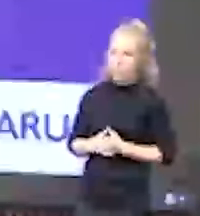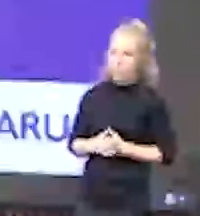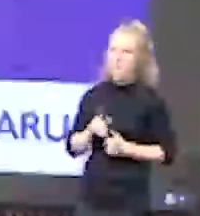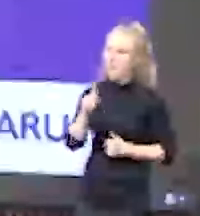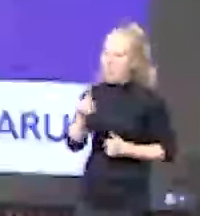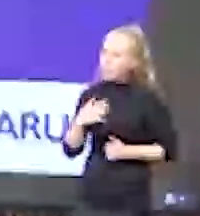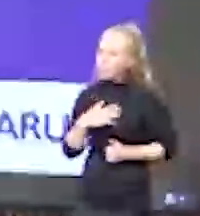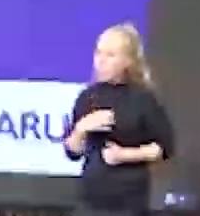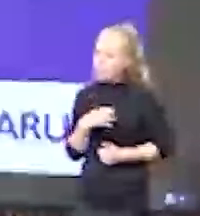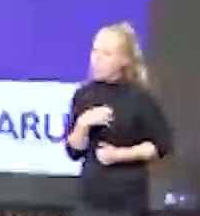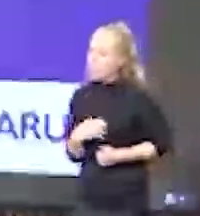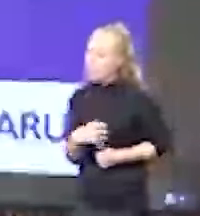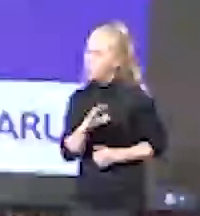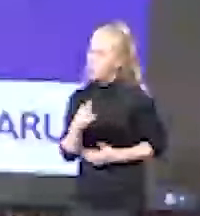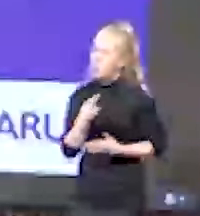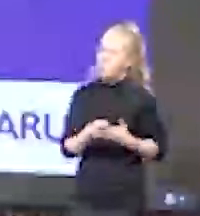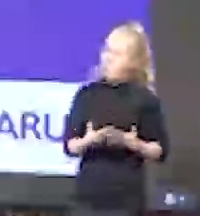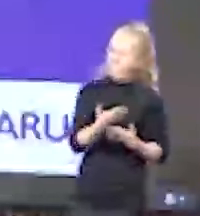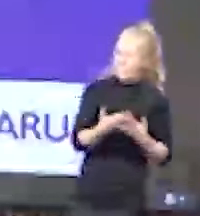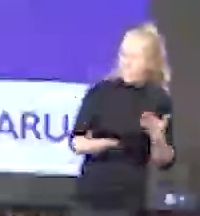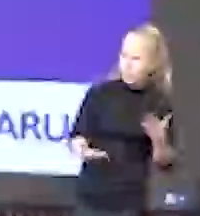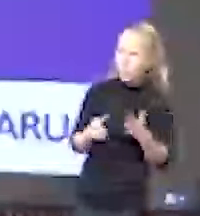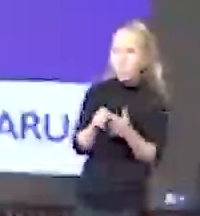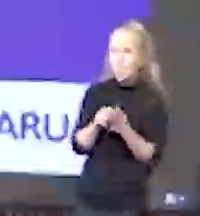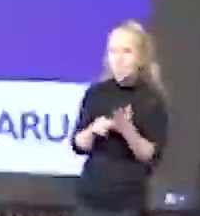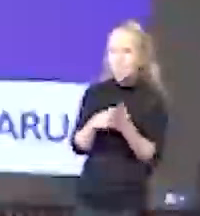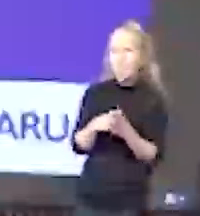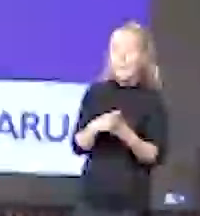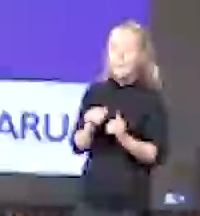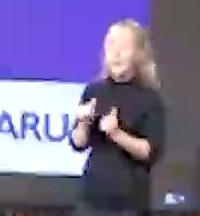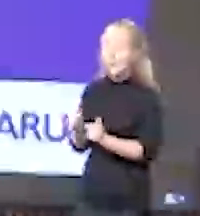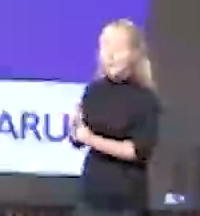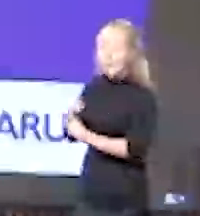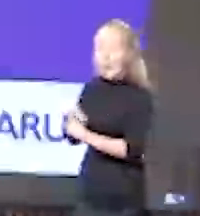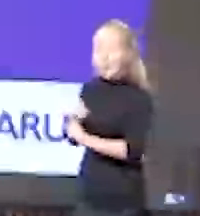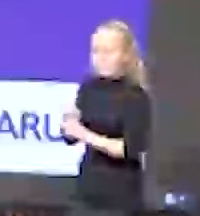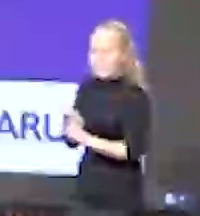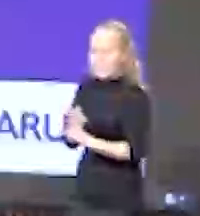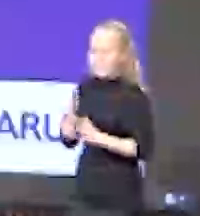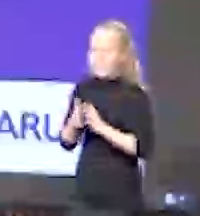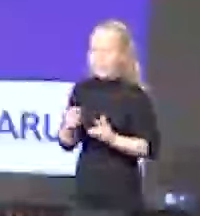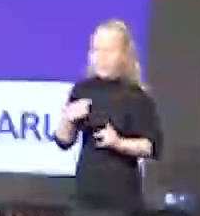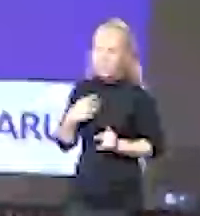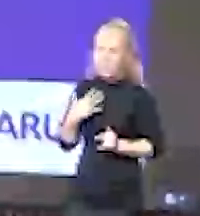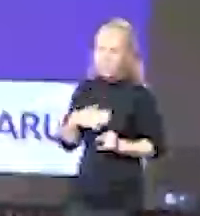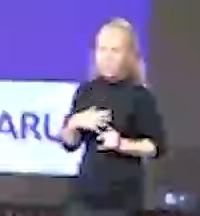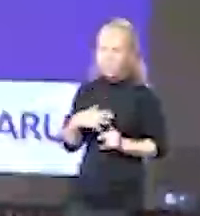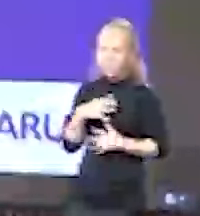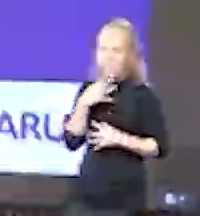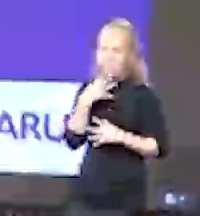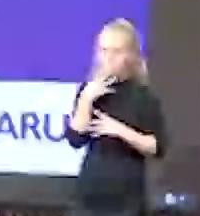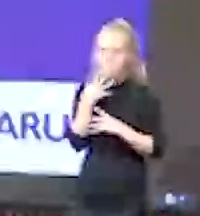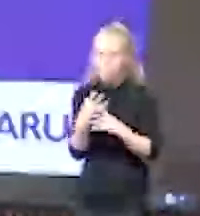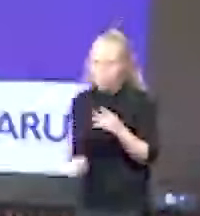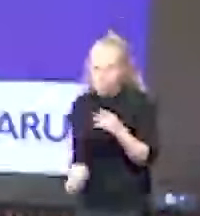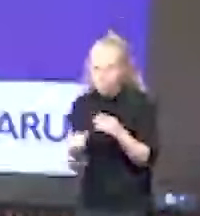that. I think good advocacy has to bring the politician right into the centre of what it